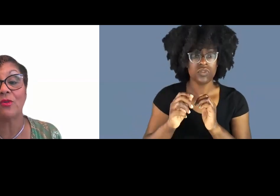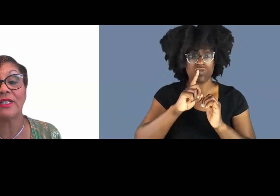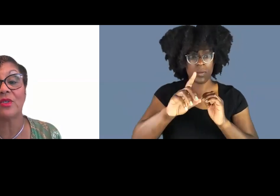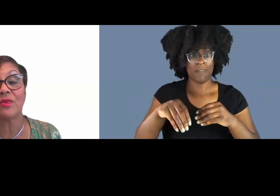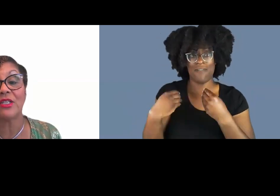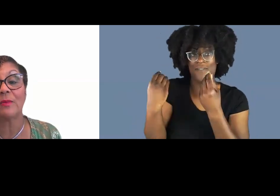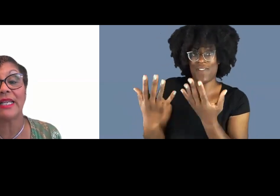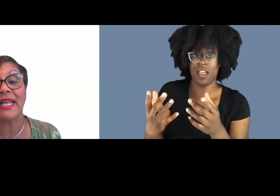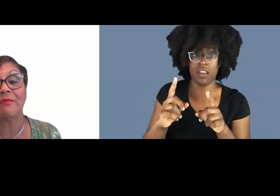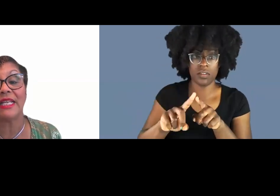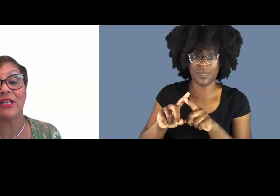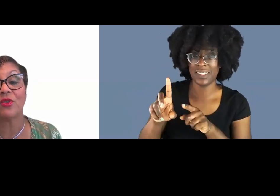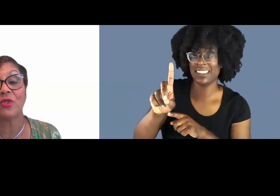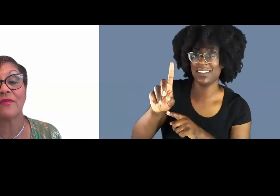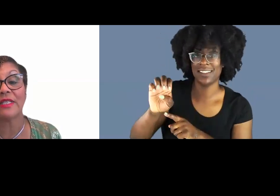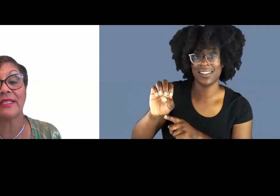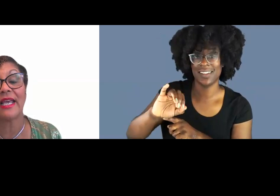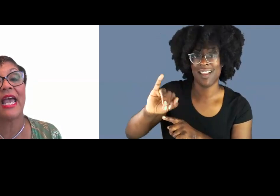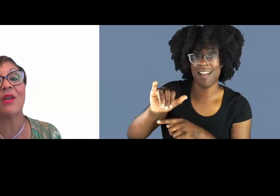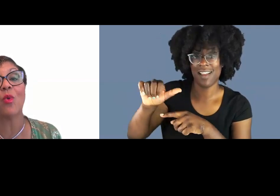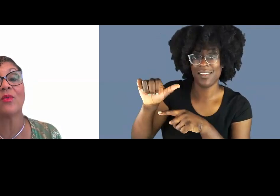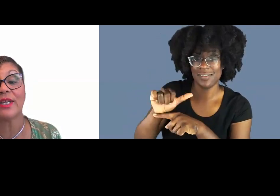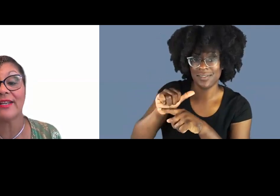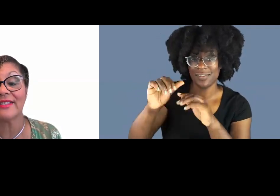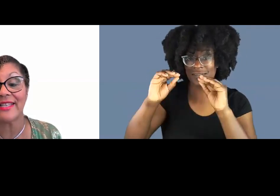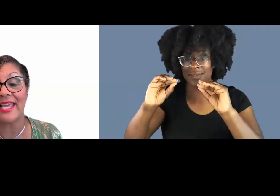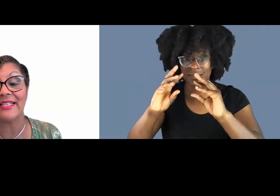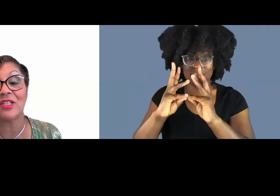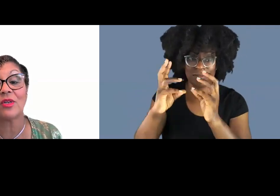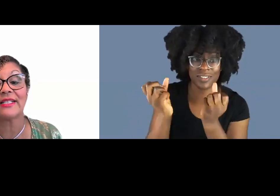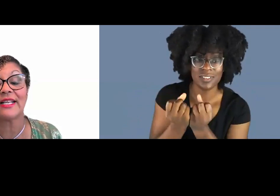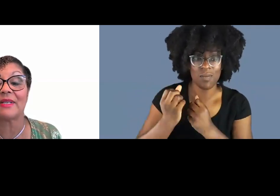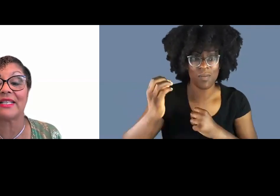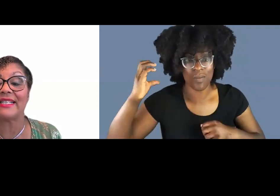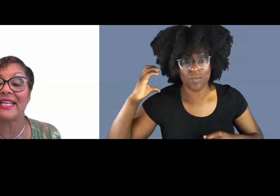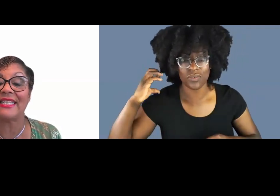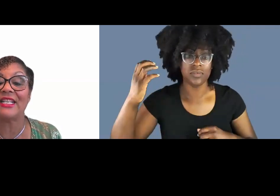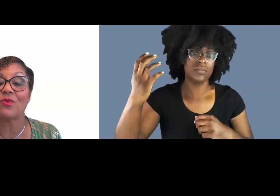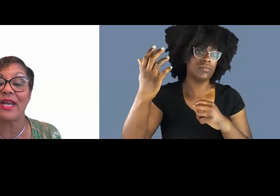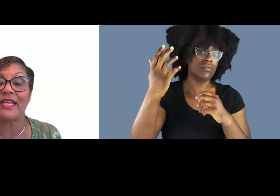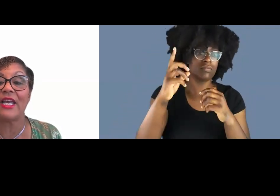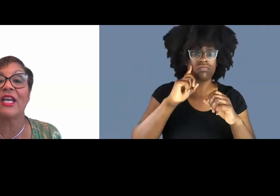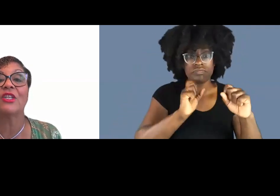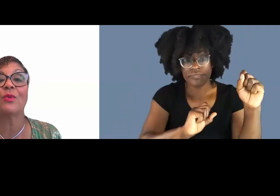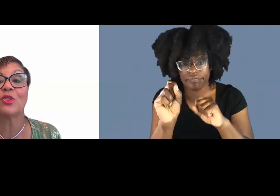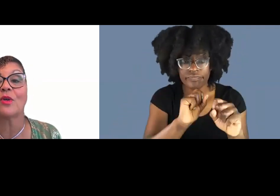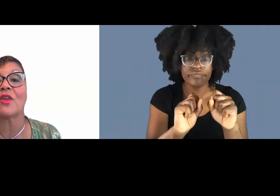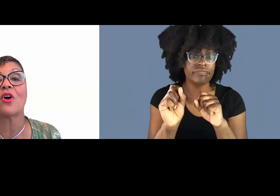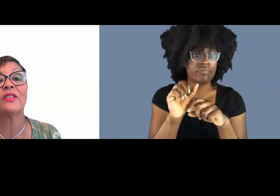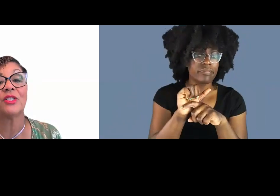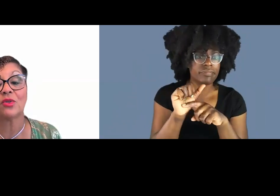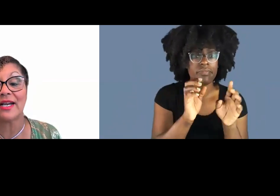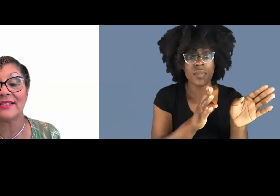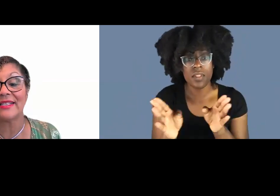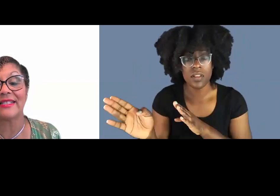executive coaching, strategic planning, mediation services, and what we're here today, digital accessibility testing and training to ensure that